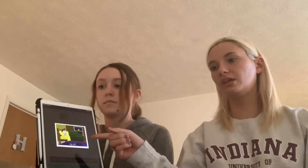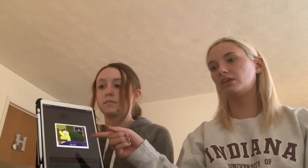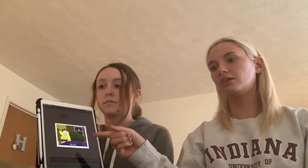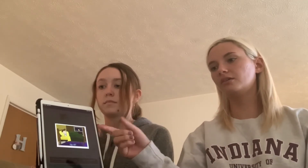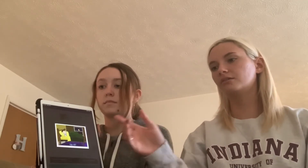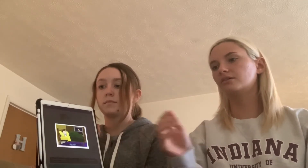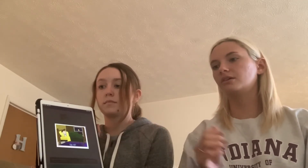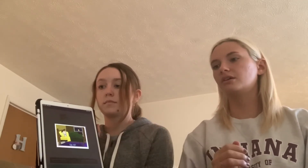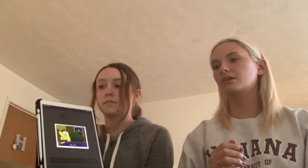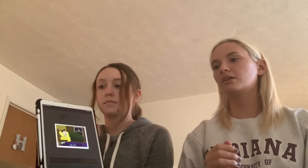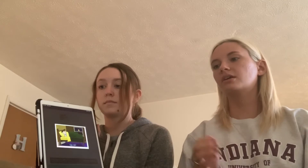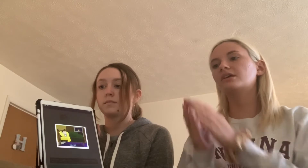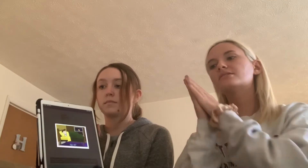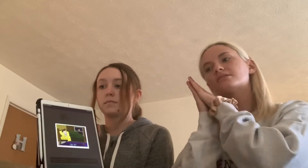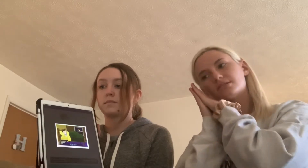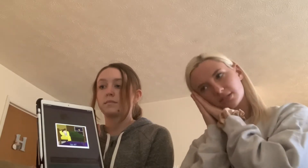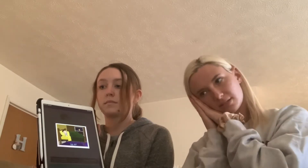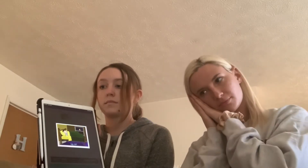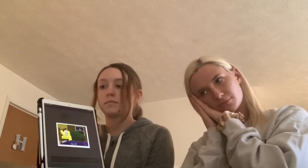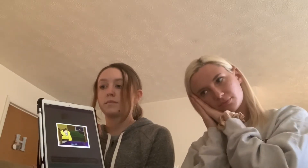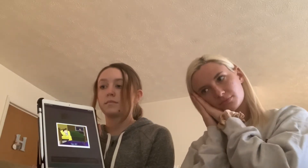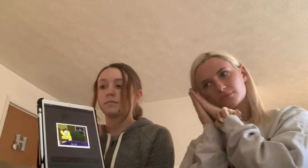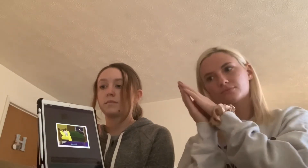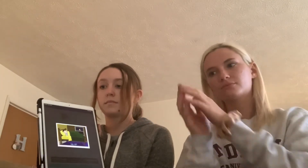He is asleep.